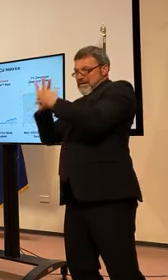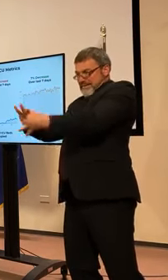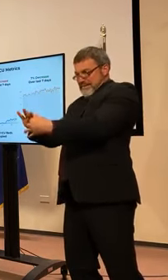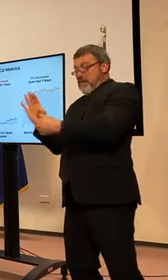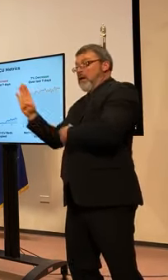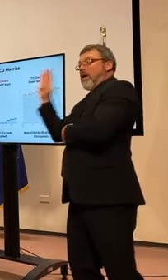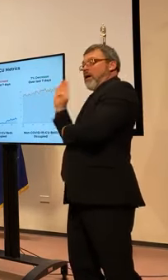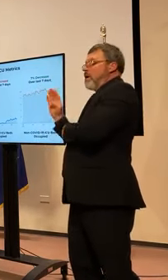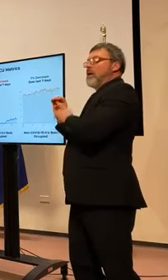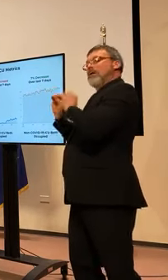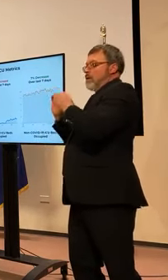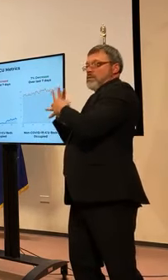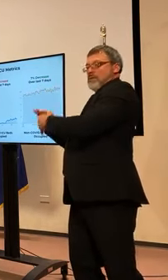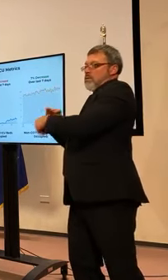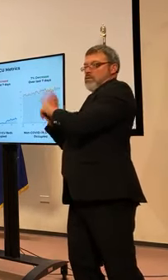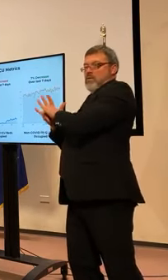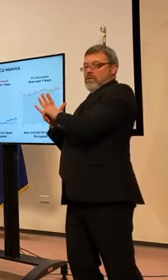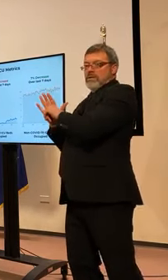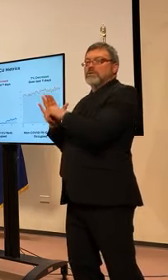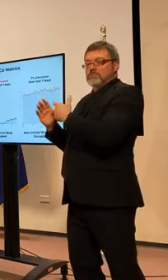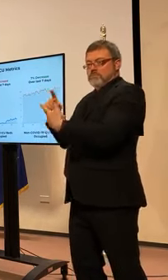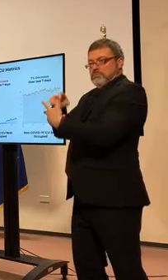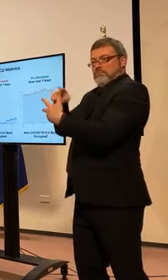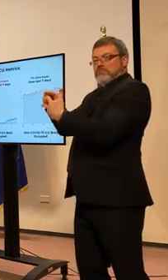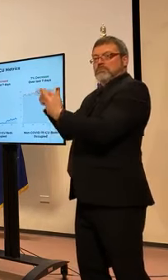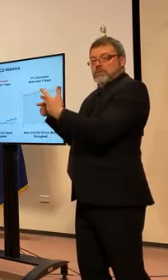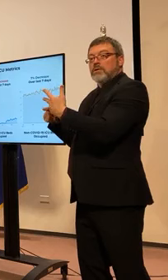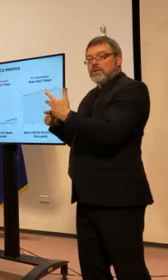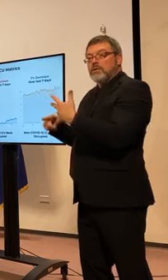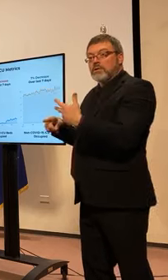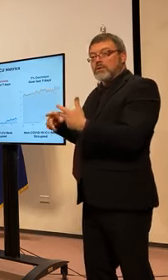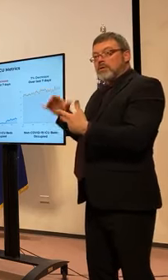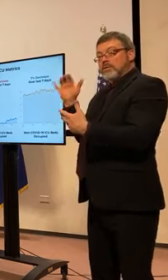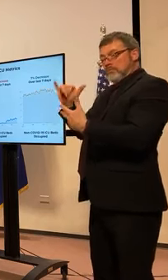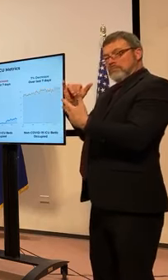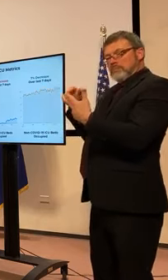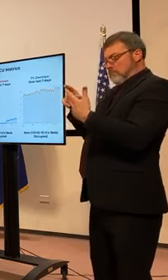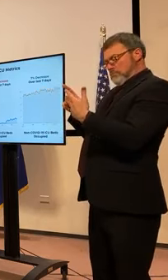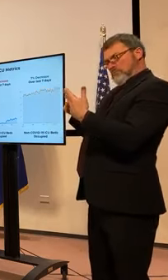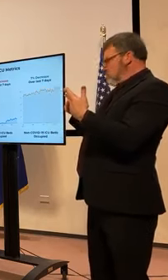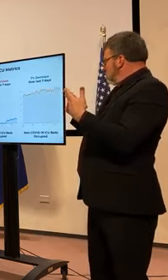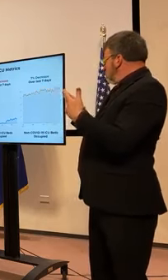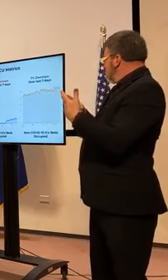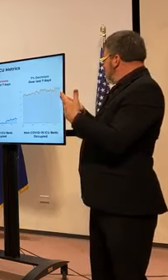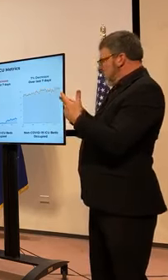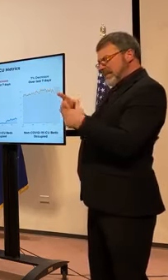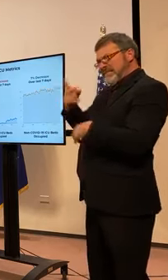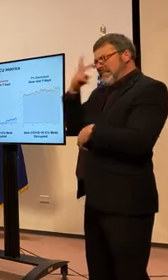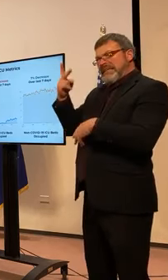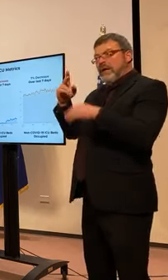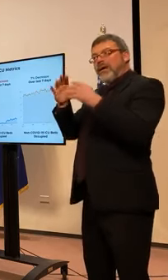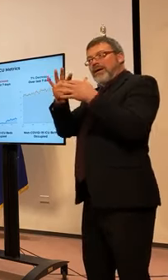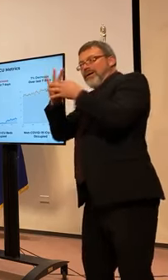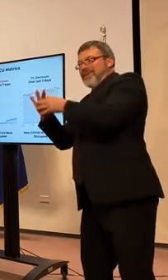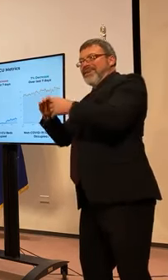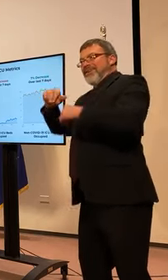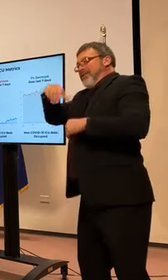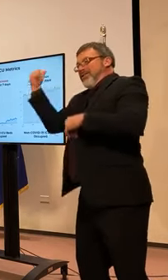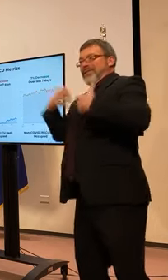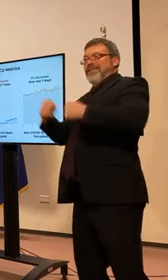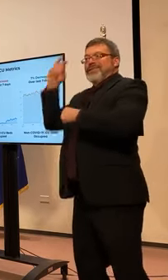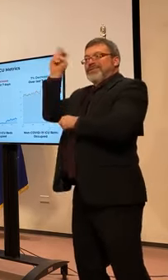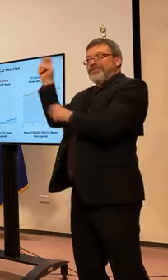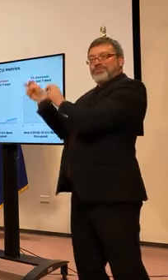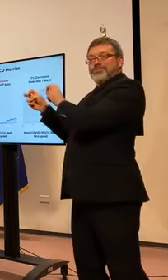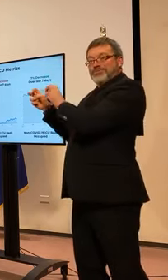something other than COVID. And those numbers have increased over the last 3 or 4 months as more and more people